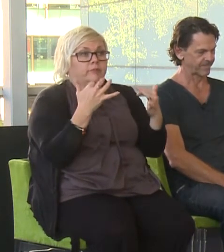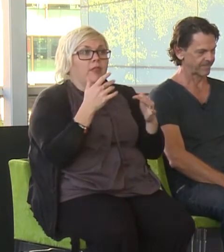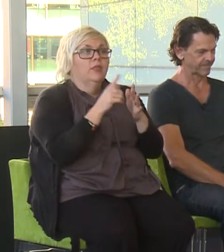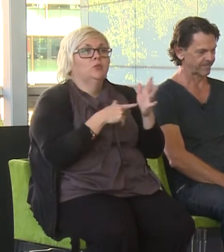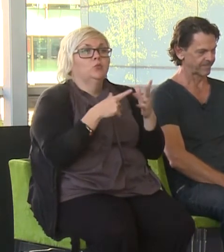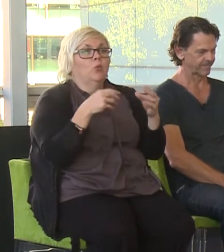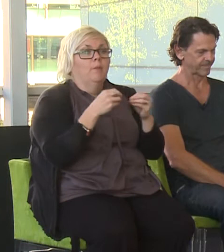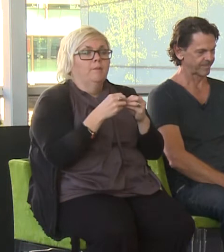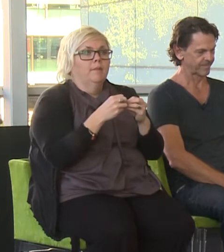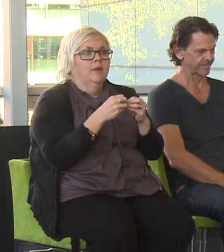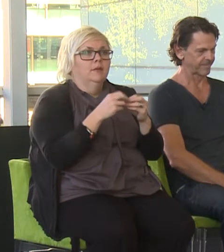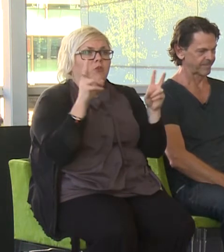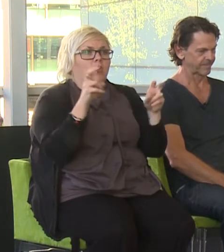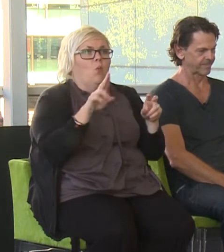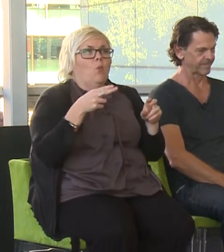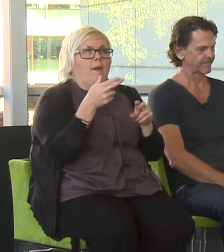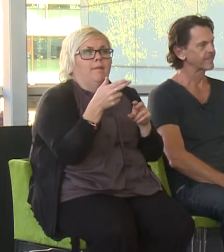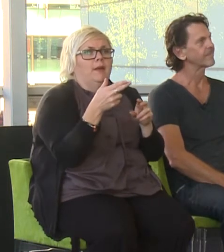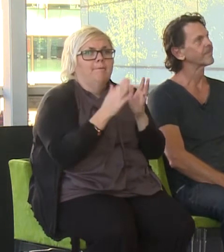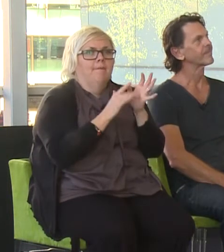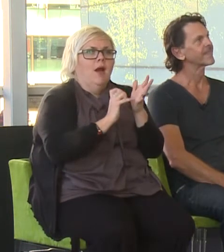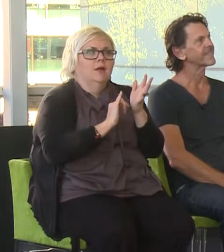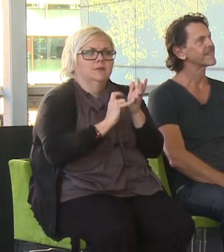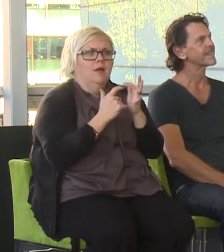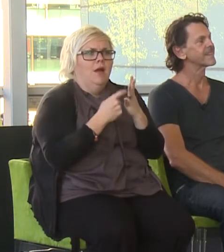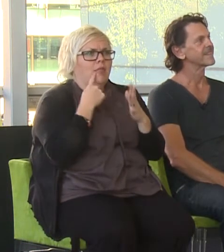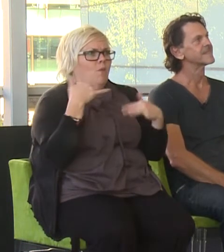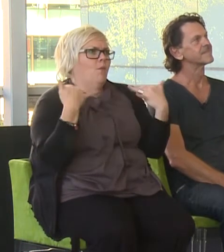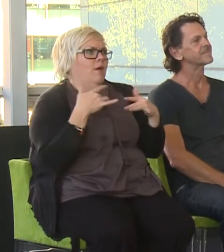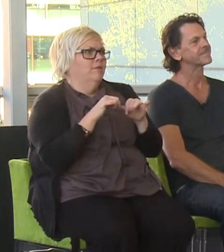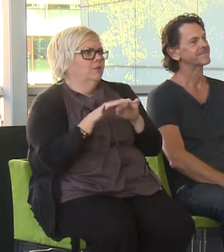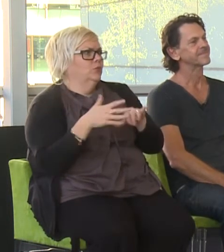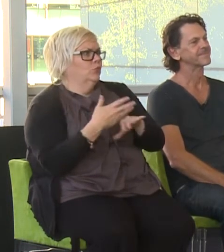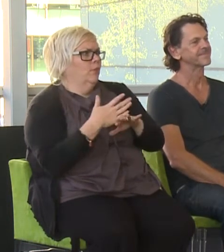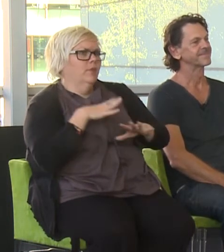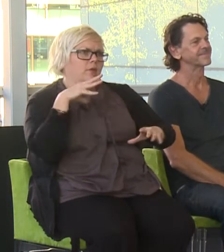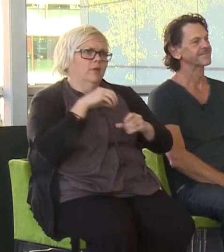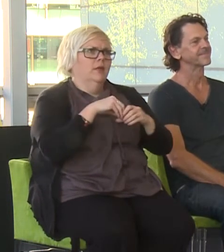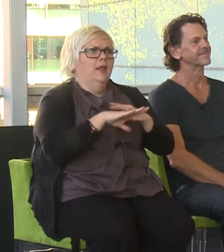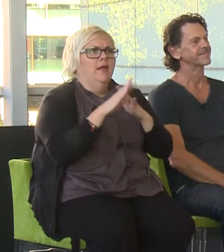title, Weapons Master, sounds like a dream gig. Being part of the development